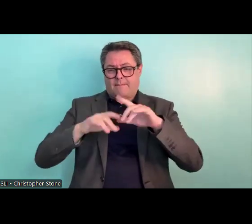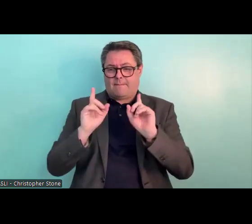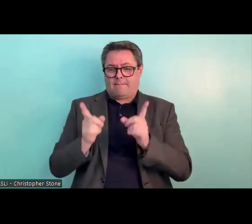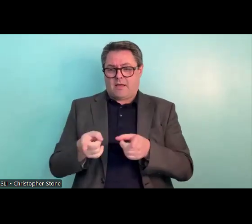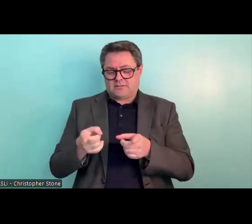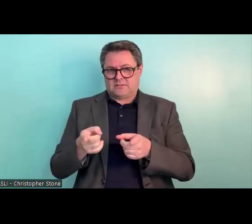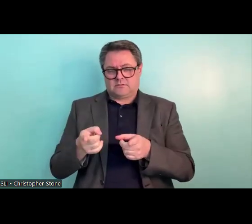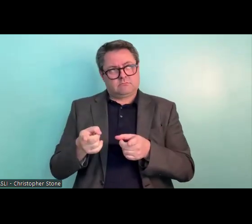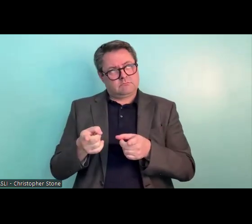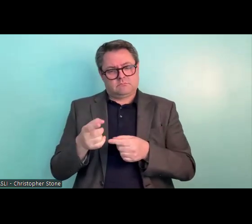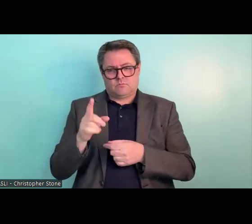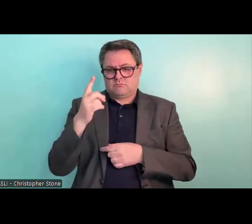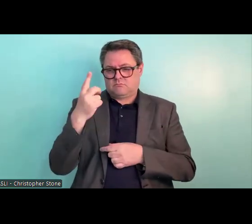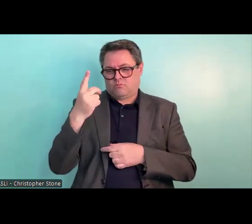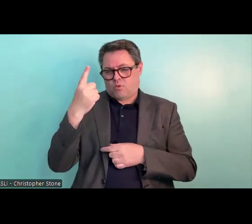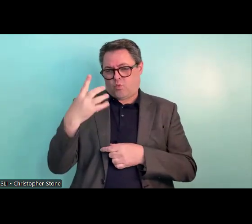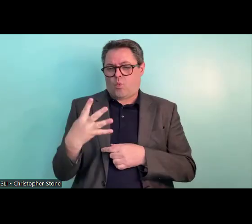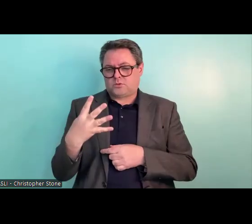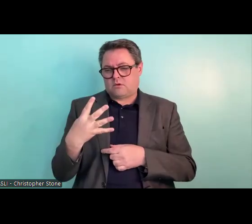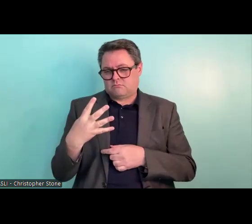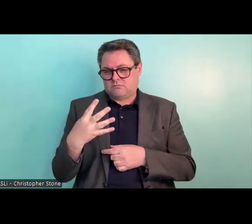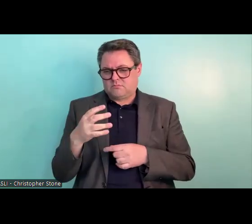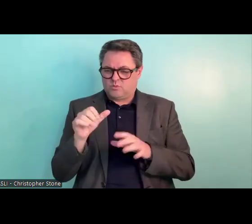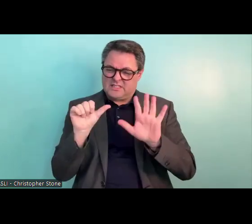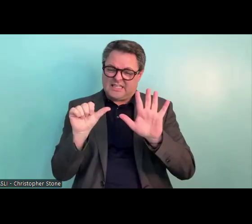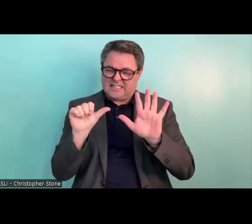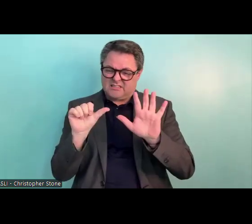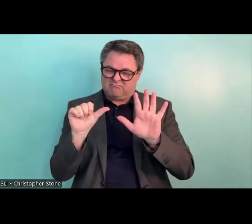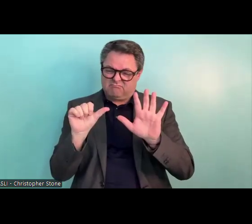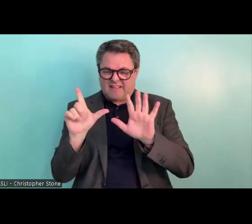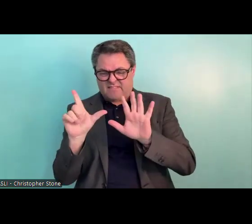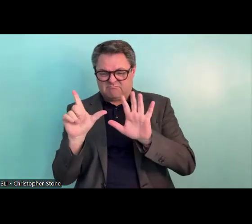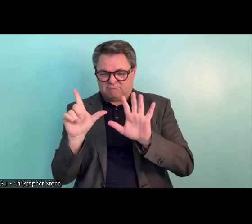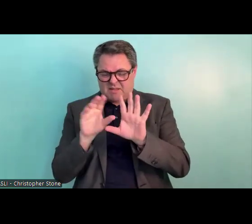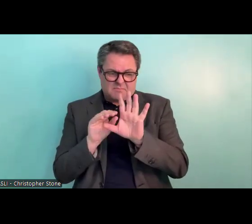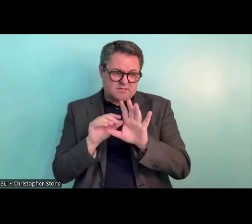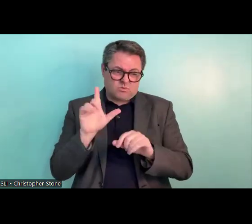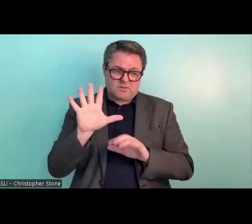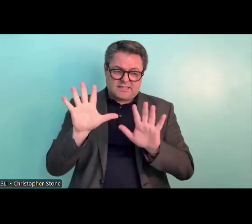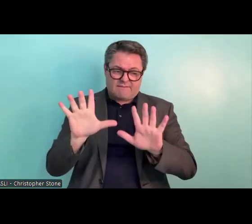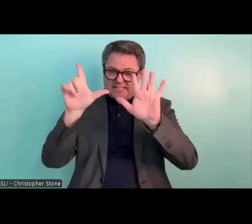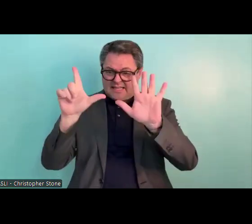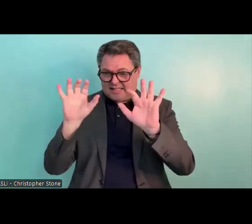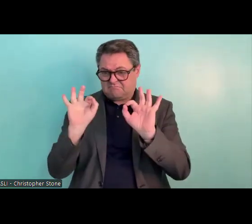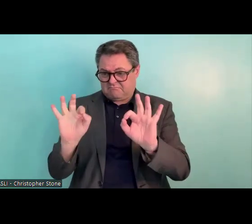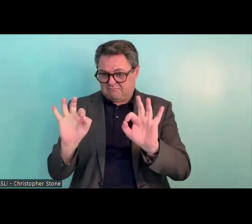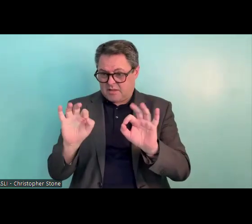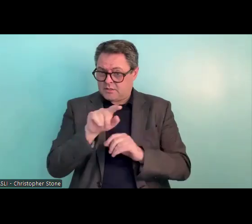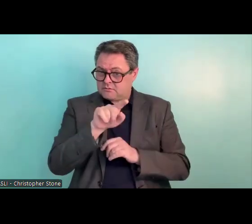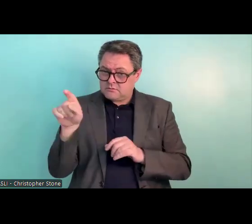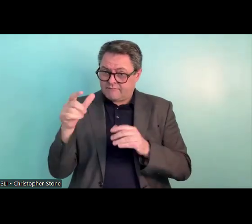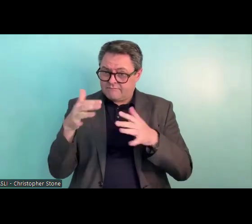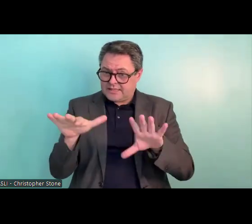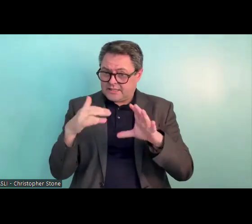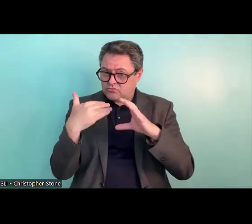NMs. So the minimum for us to be quorate is 1/4 of our members. So that's either 6 or 7